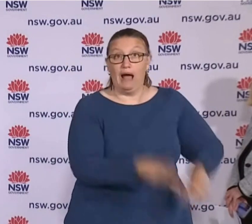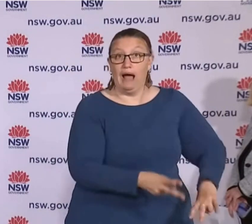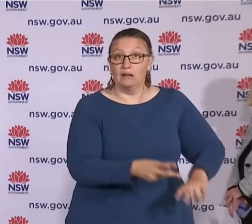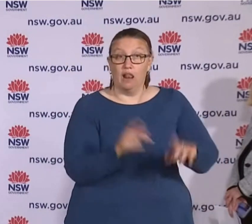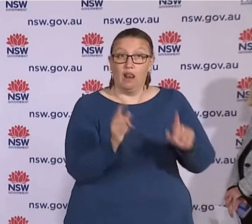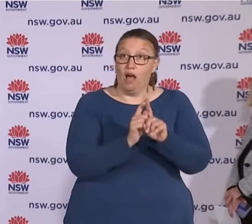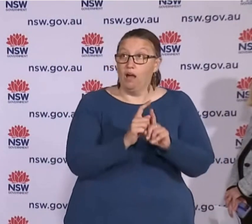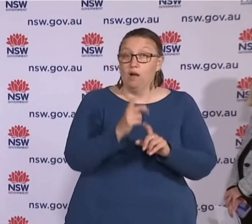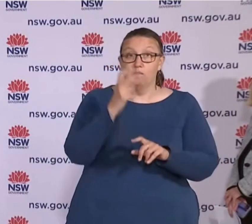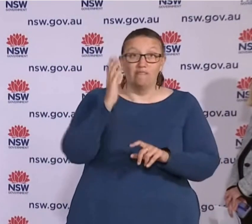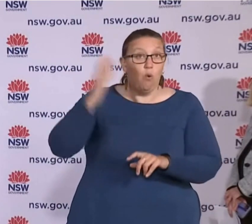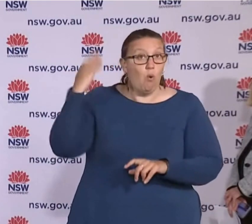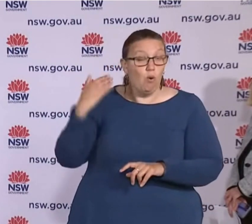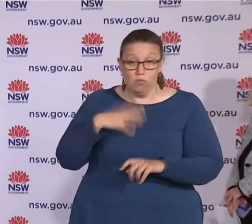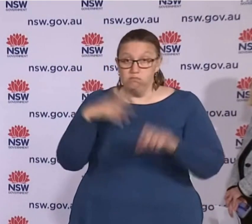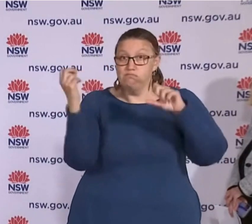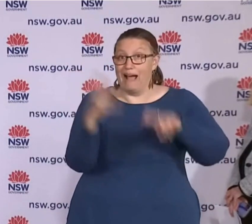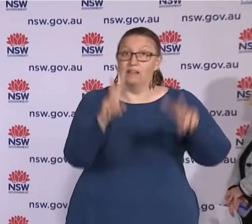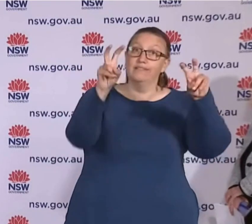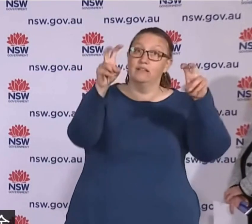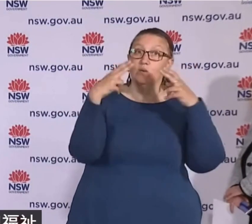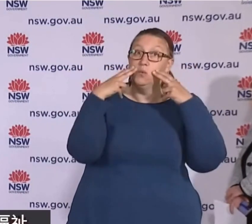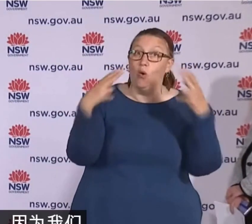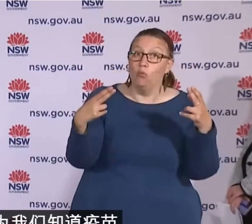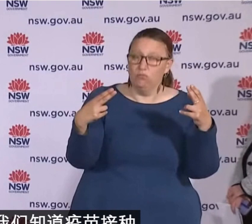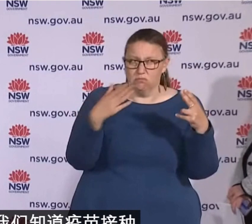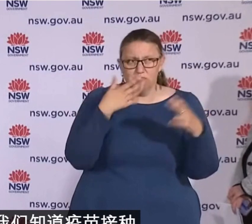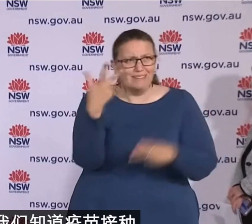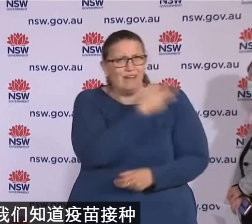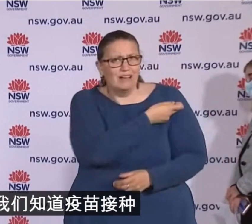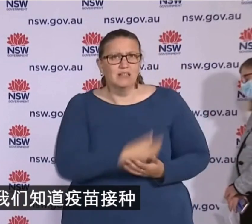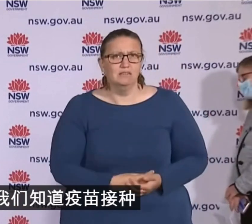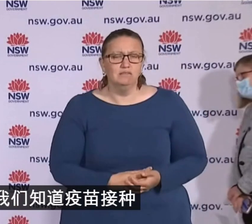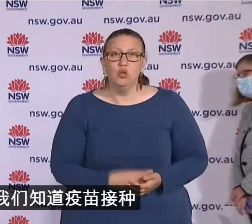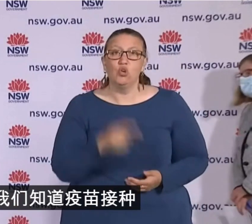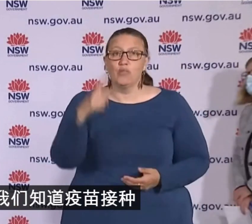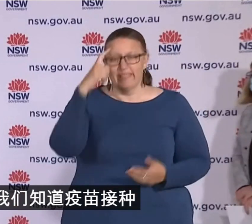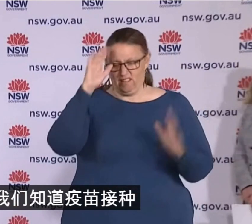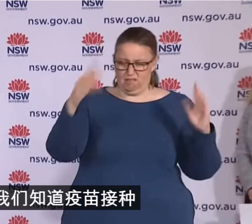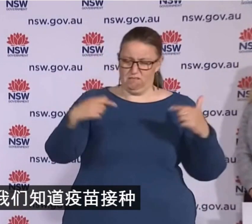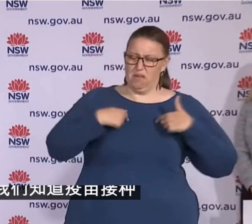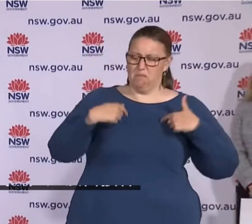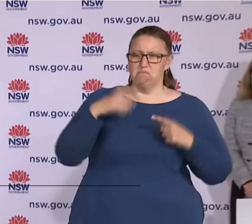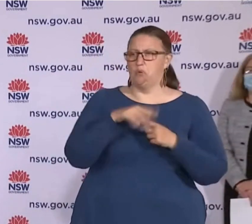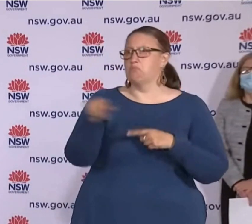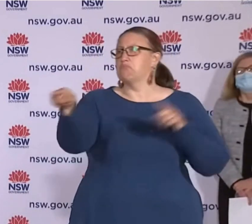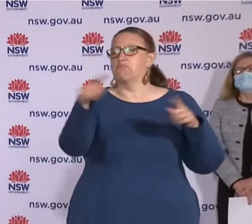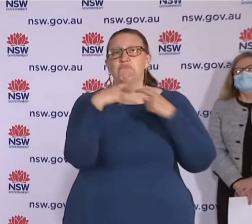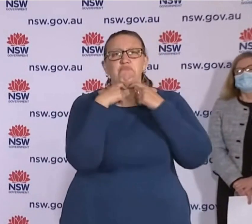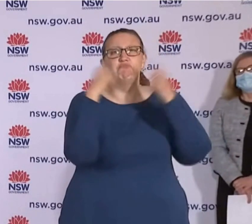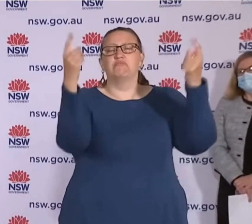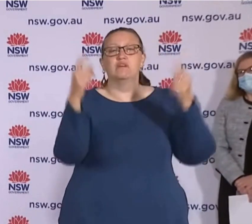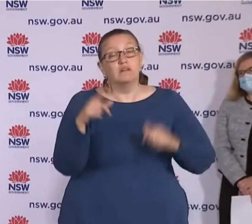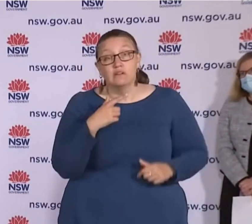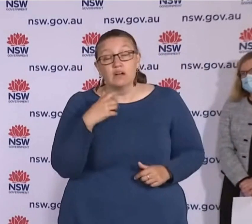you don't happen to care about the safety and well-being of those around you, because we know vaccination protects your loved ones, and even if you don't care